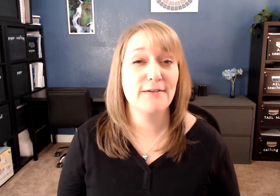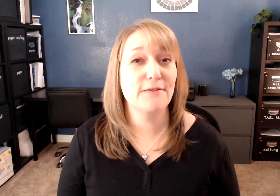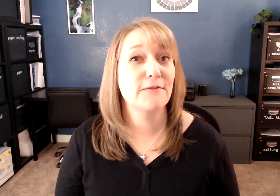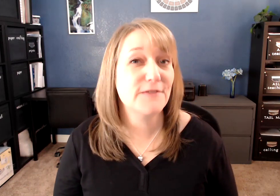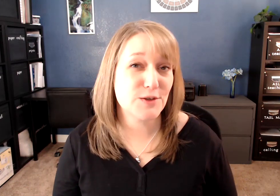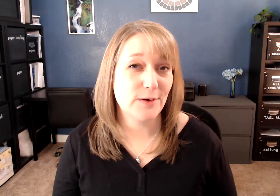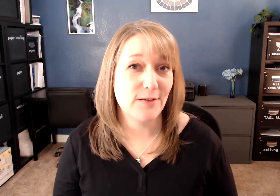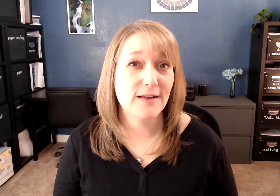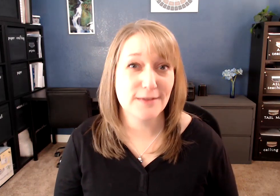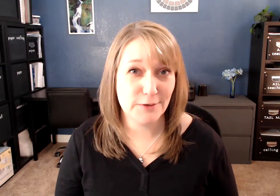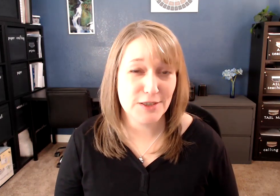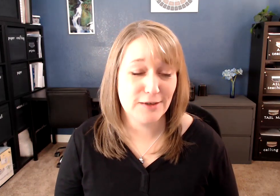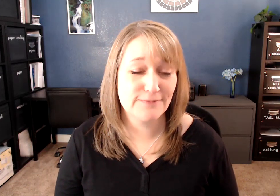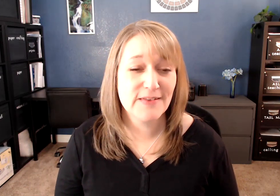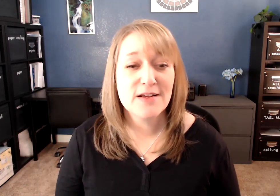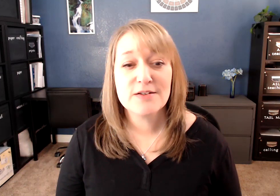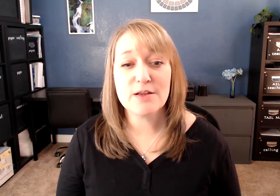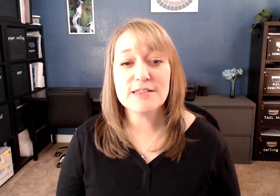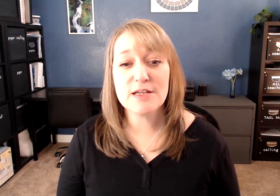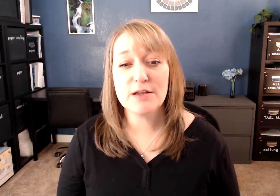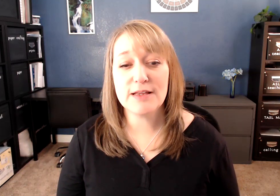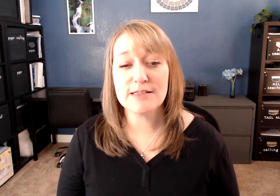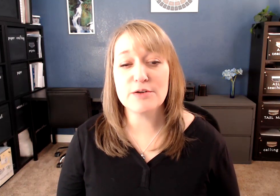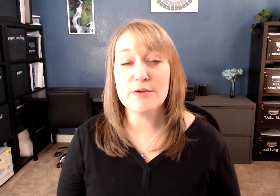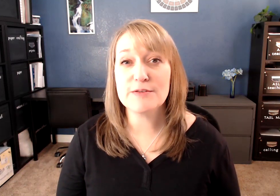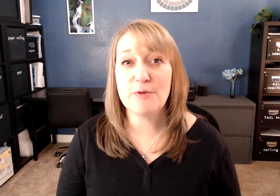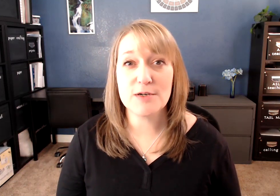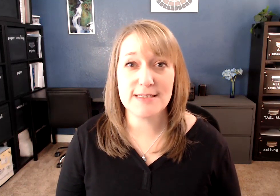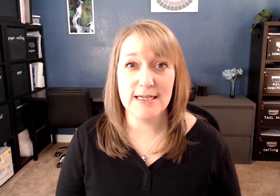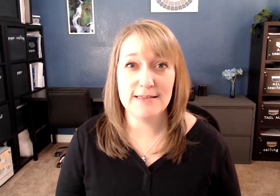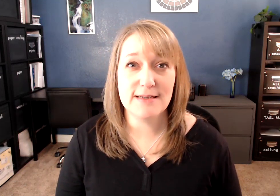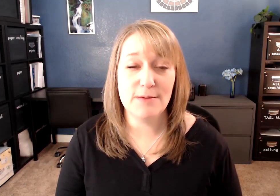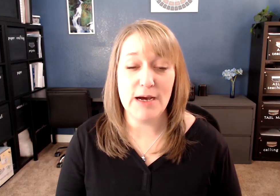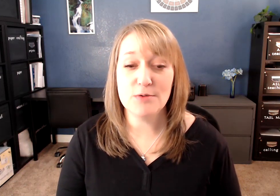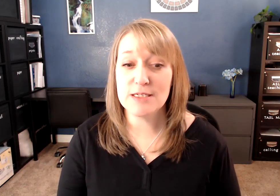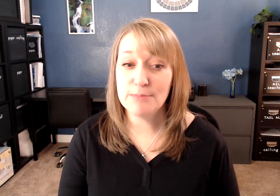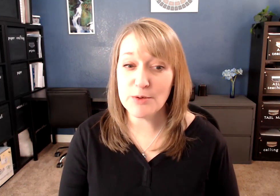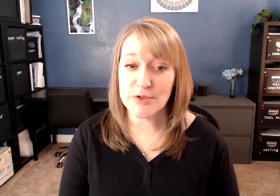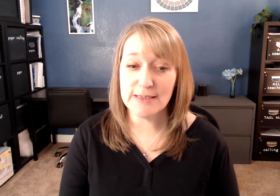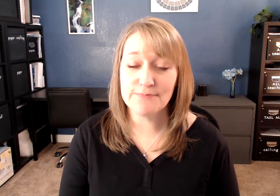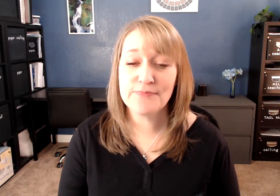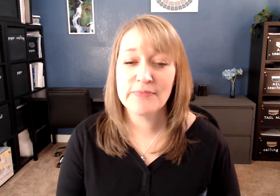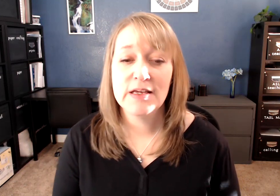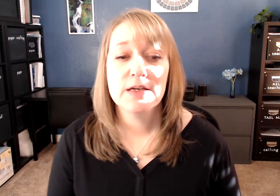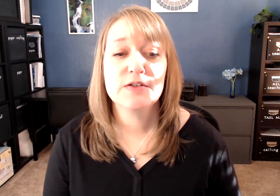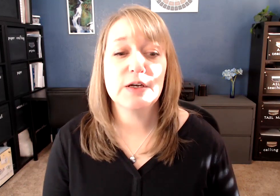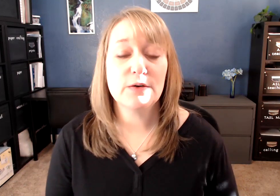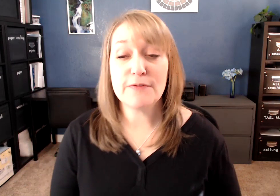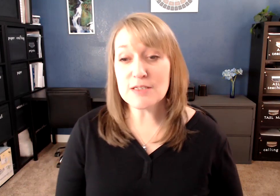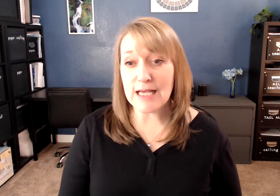of visual literature. So let's learn those 4 signs about poetry. So the first